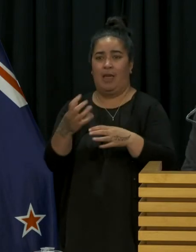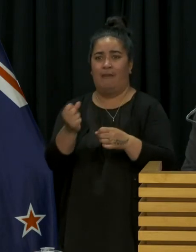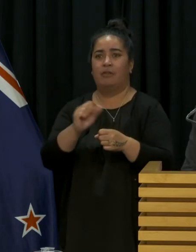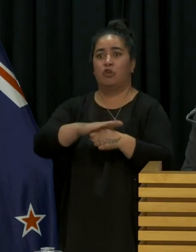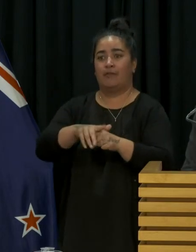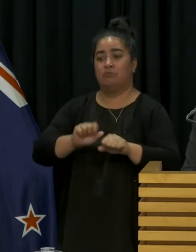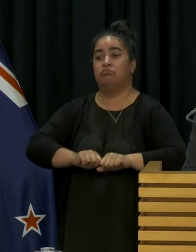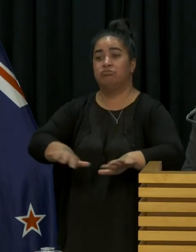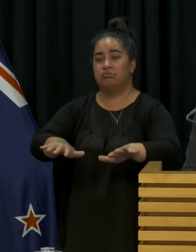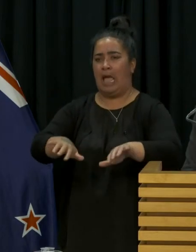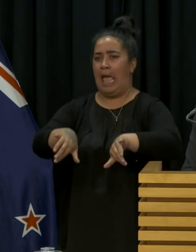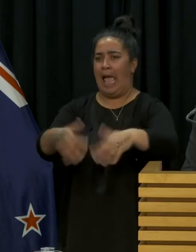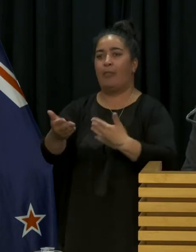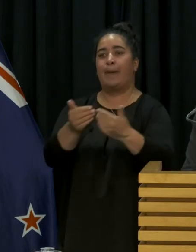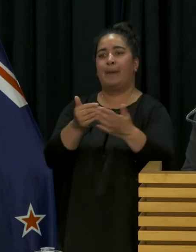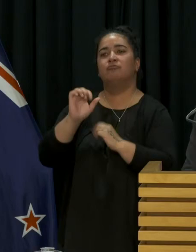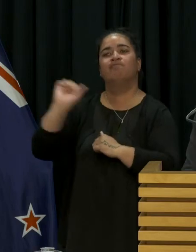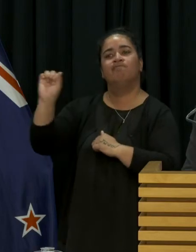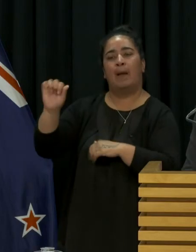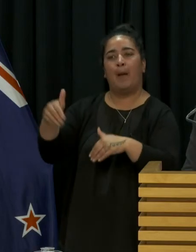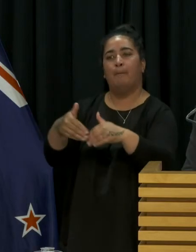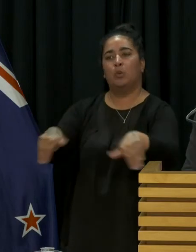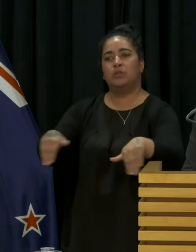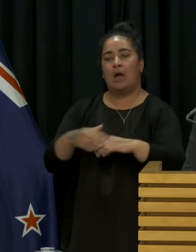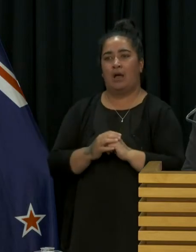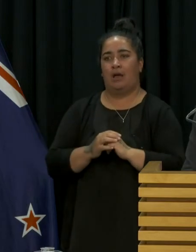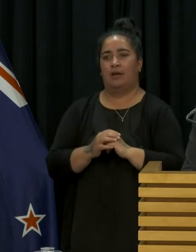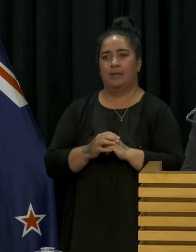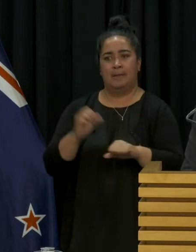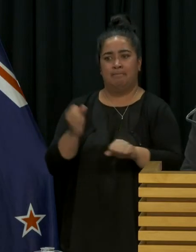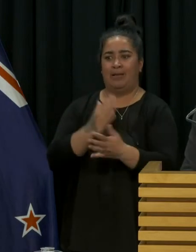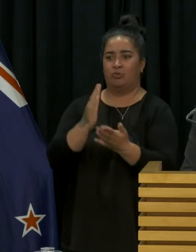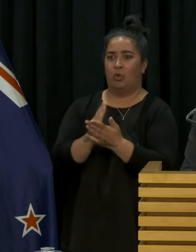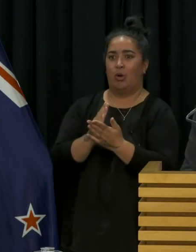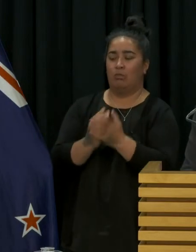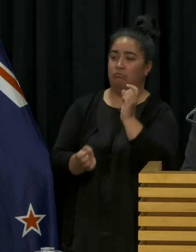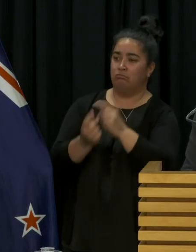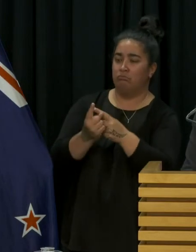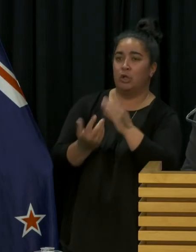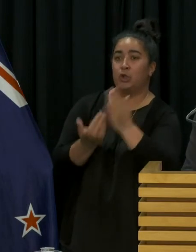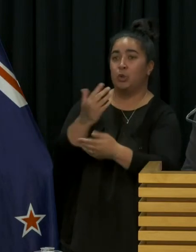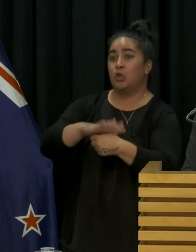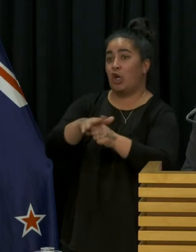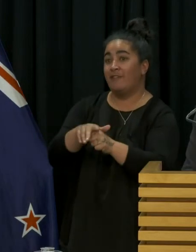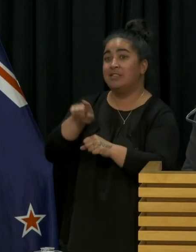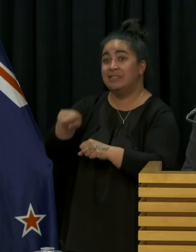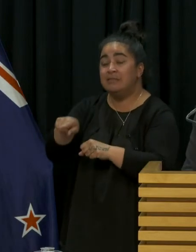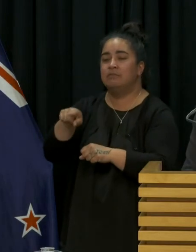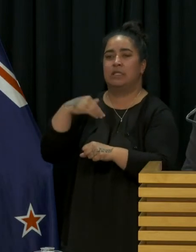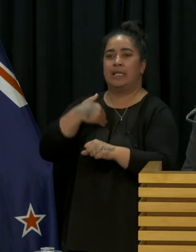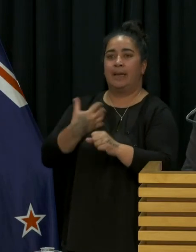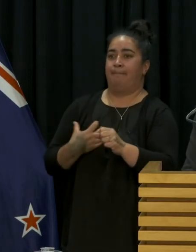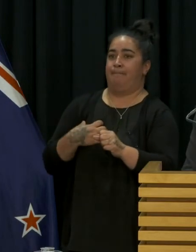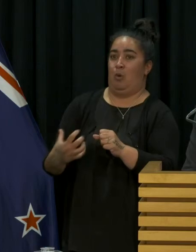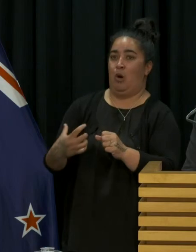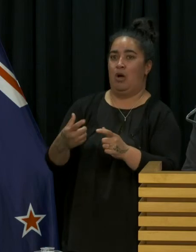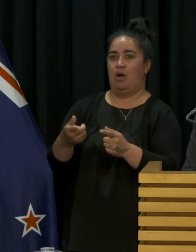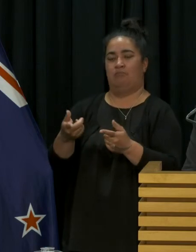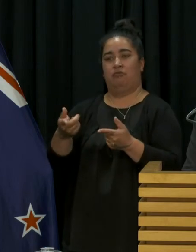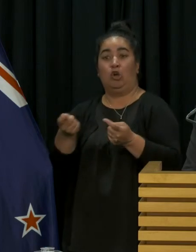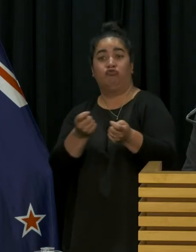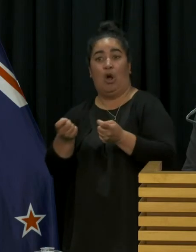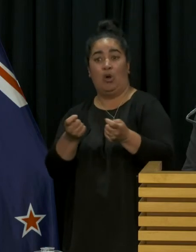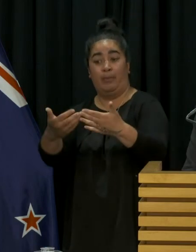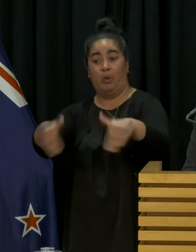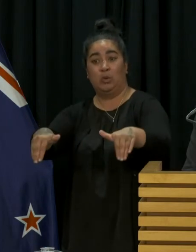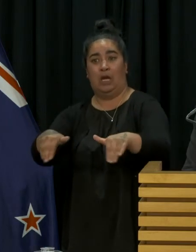of course, if they have an outbreak but they are then instituting strong border controls, then that's manageable. But if they have a tolerance level